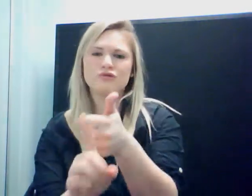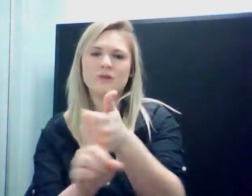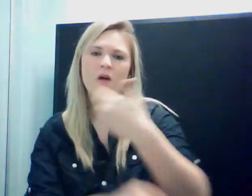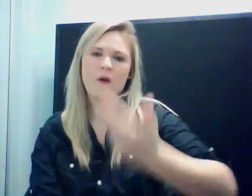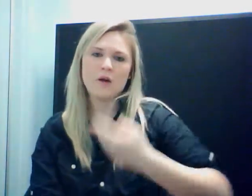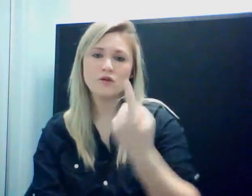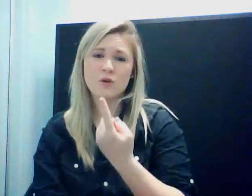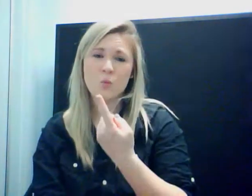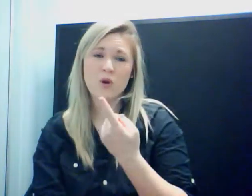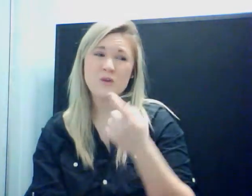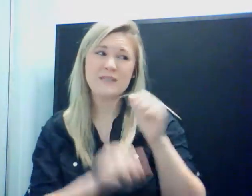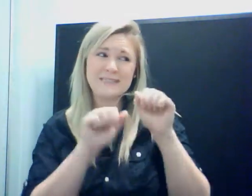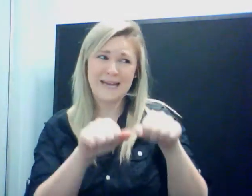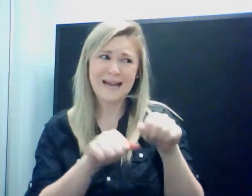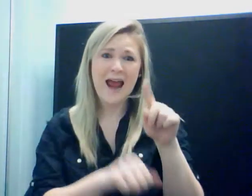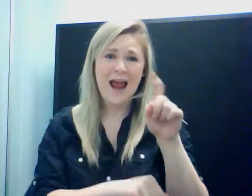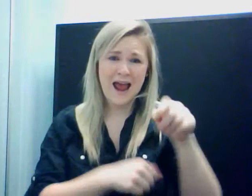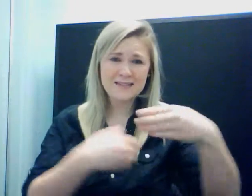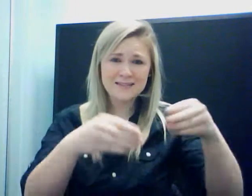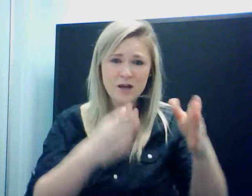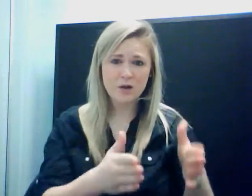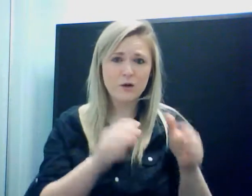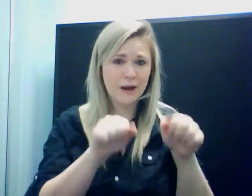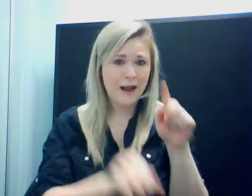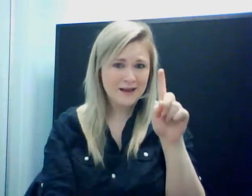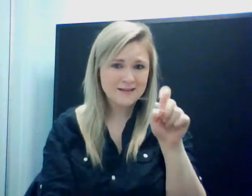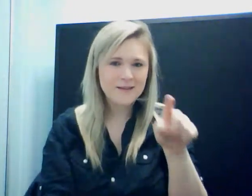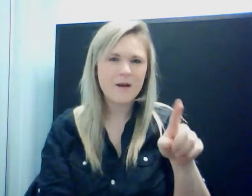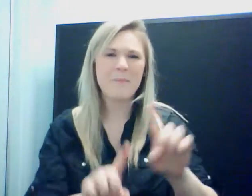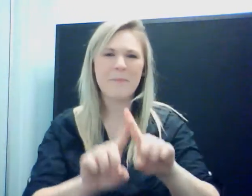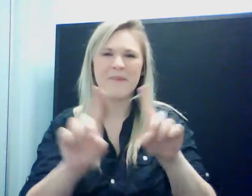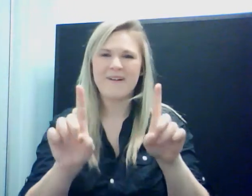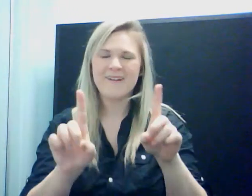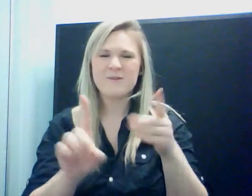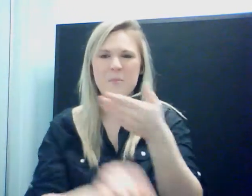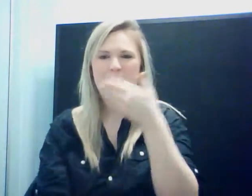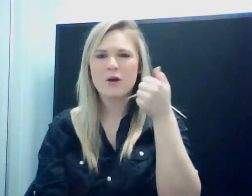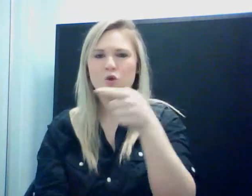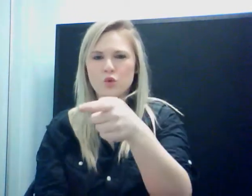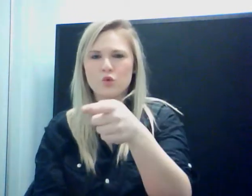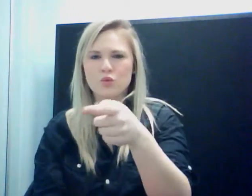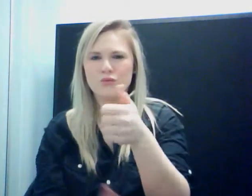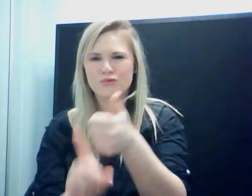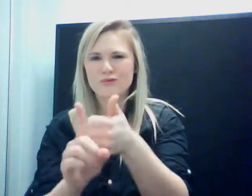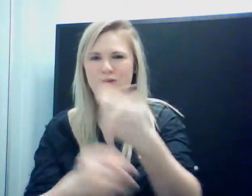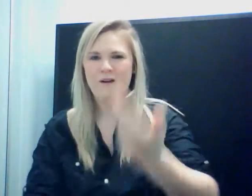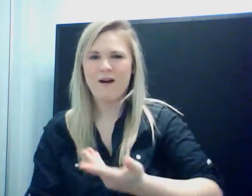ask the seller to, but they would not know your specifications.